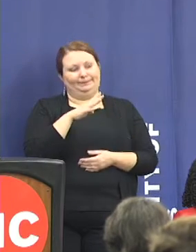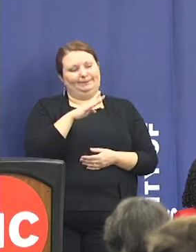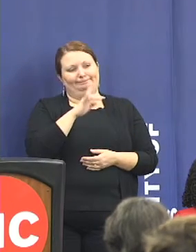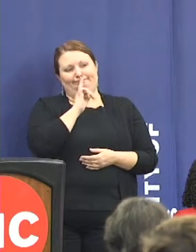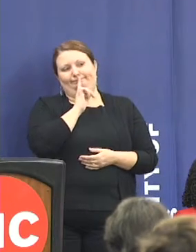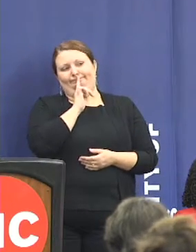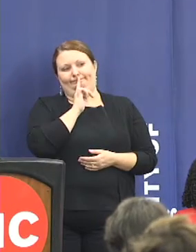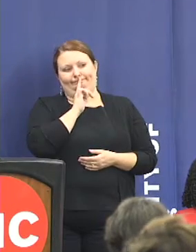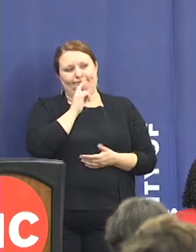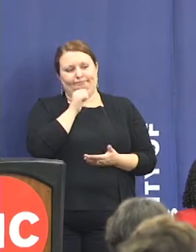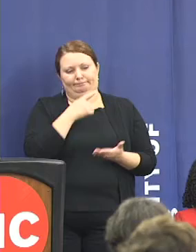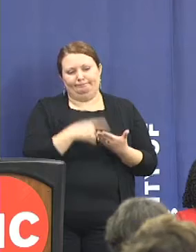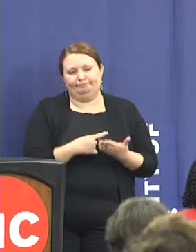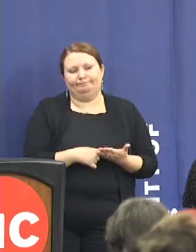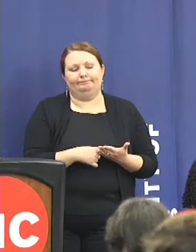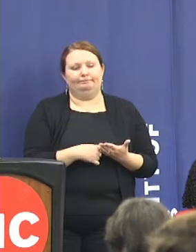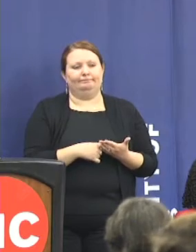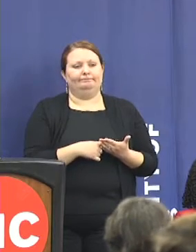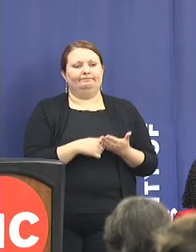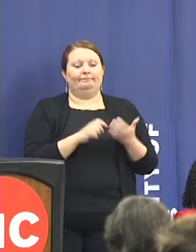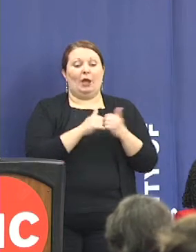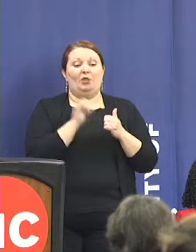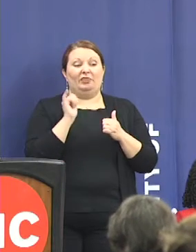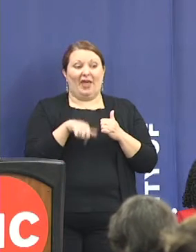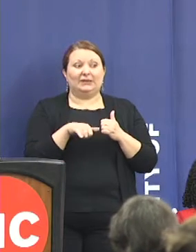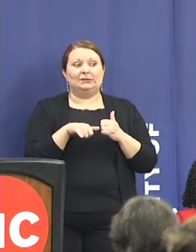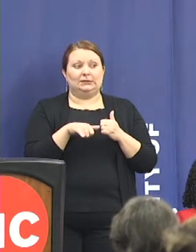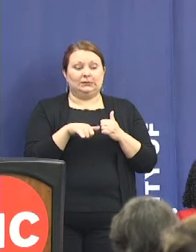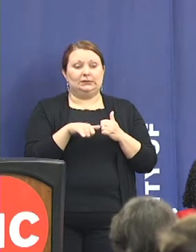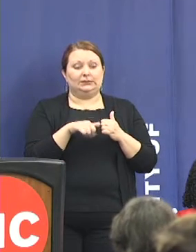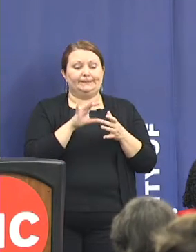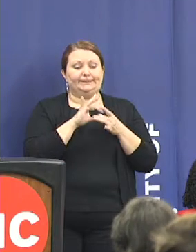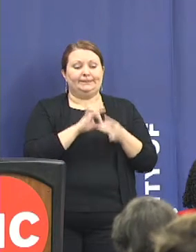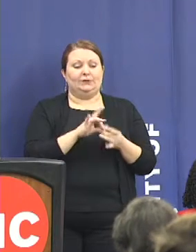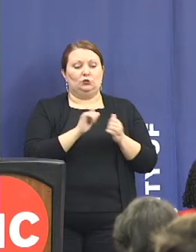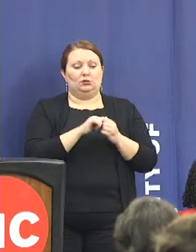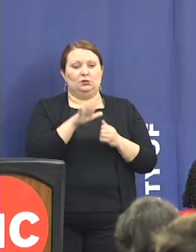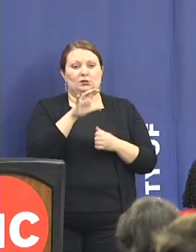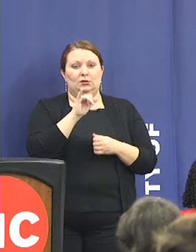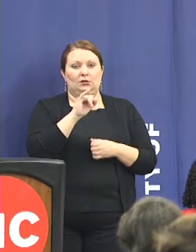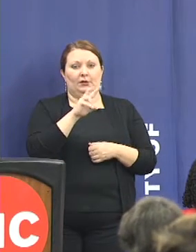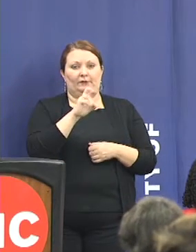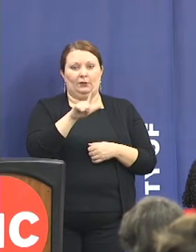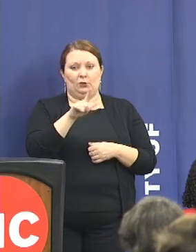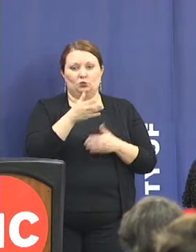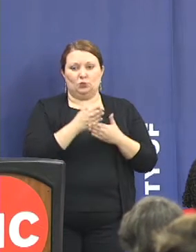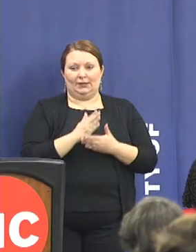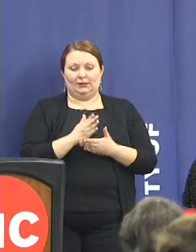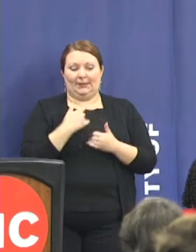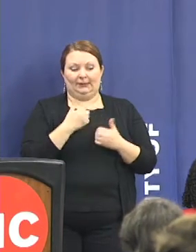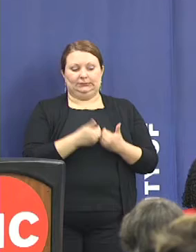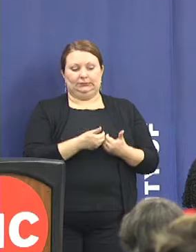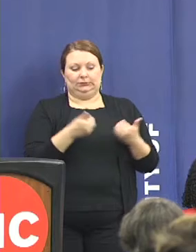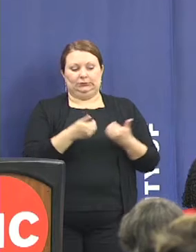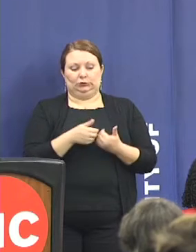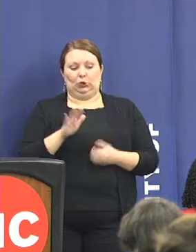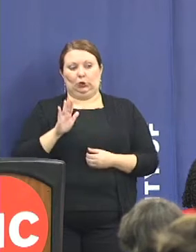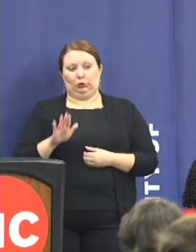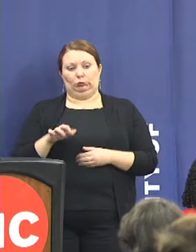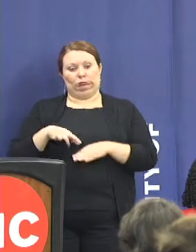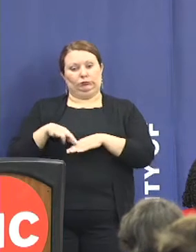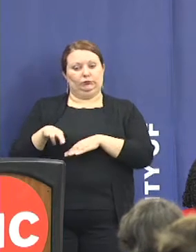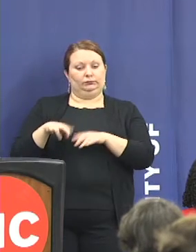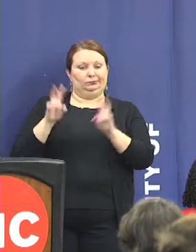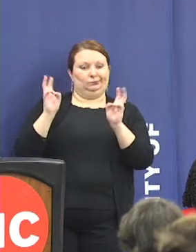about, and the ways in which that's, you know, that's tethered to civil rights and making distinctions between what she's referring